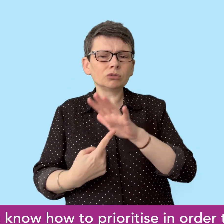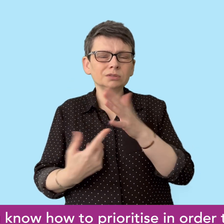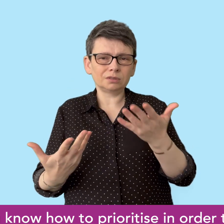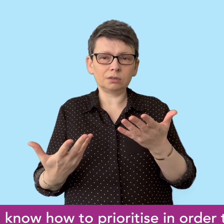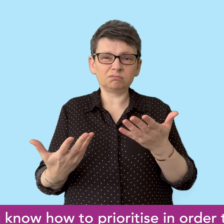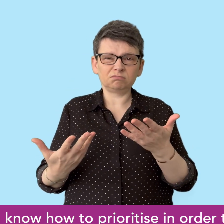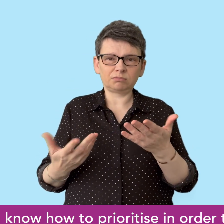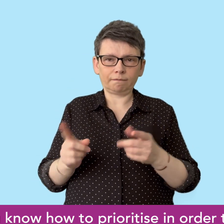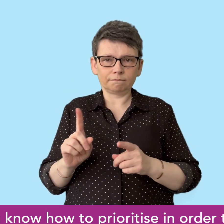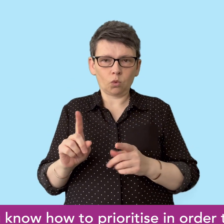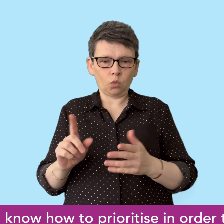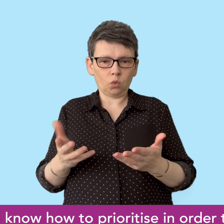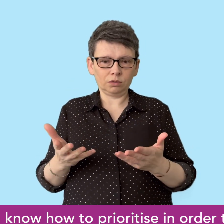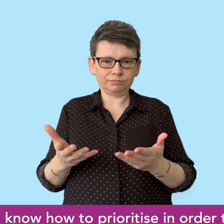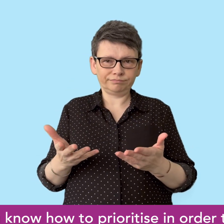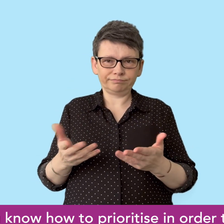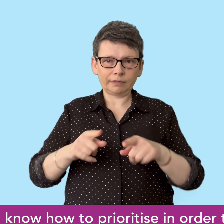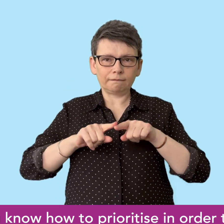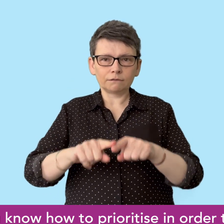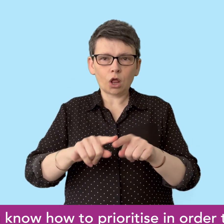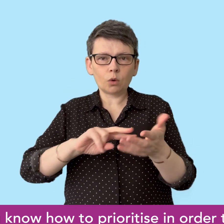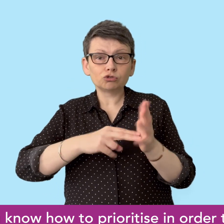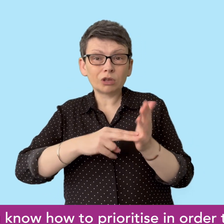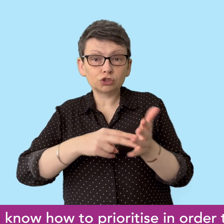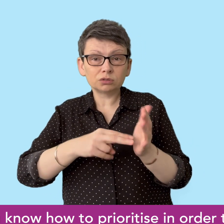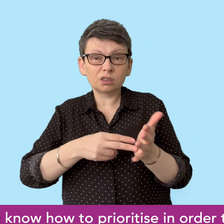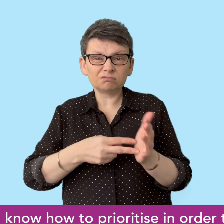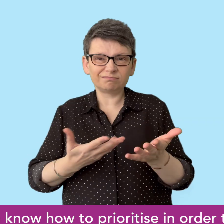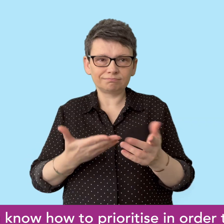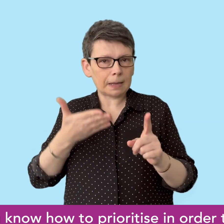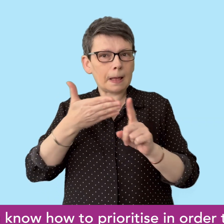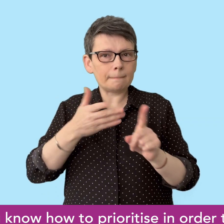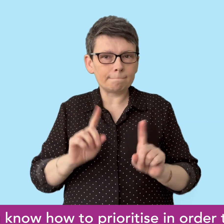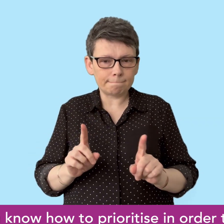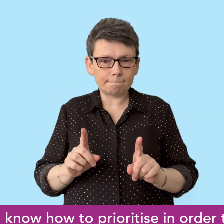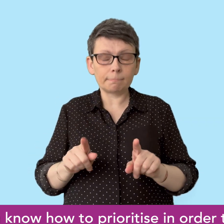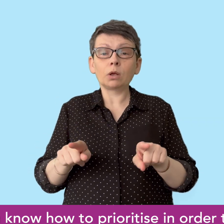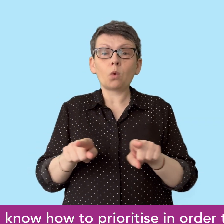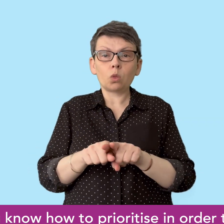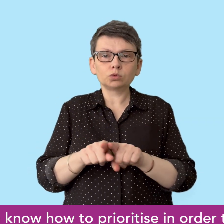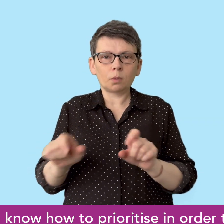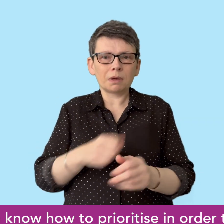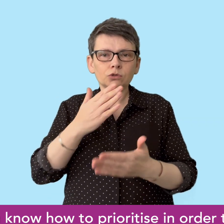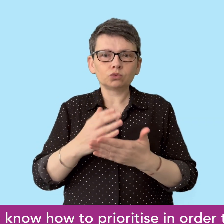You know how to prioritise in order to meet strategy targets and ensure